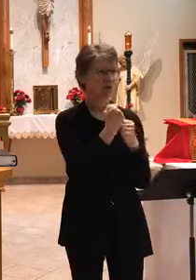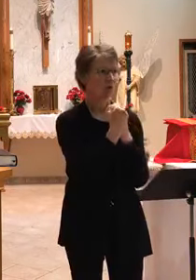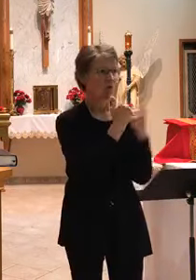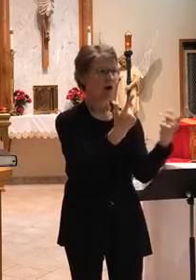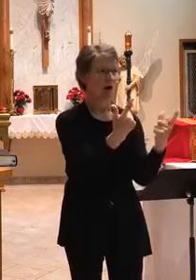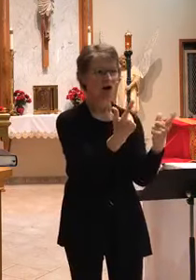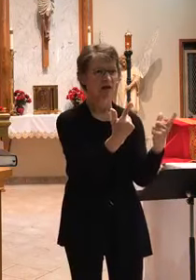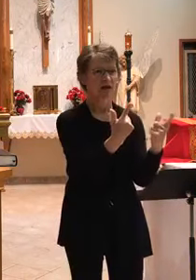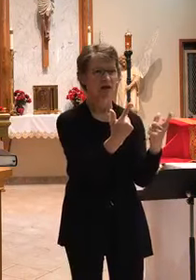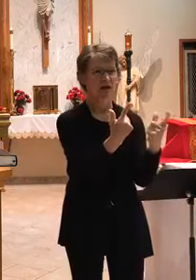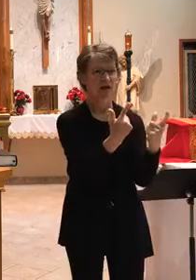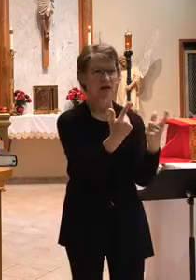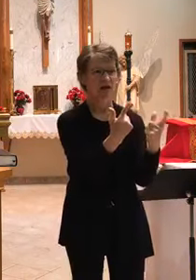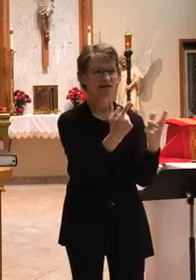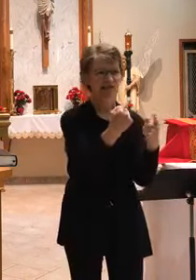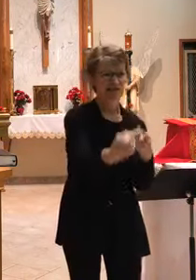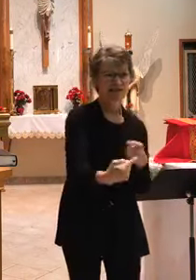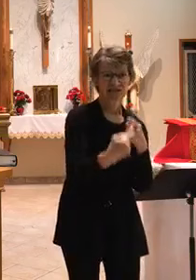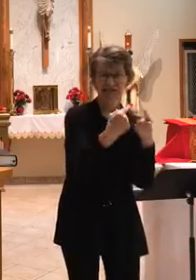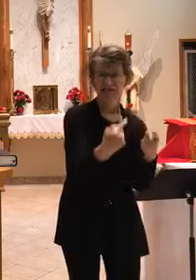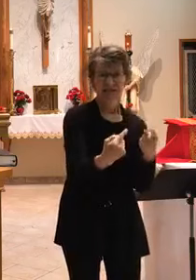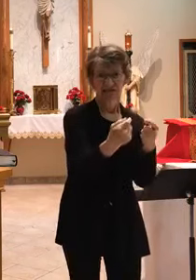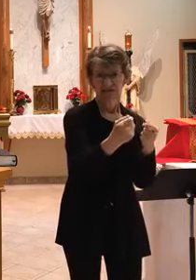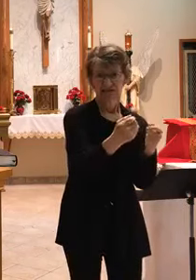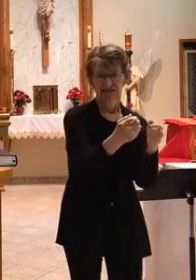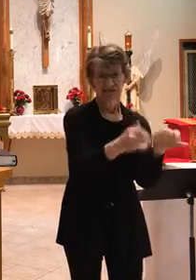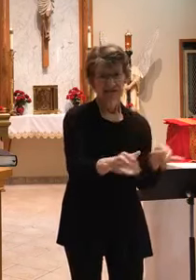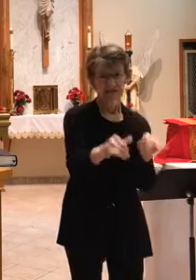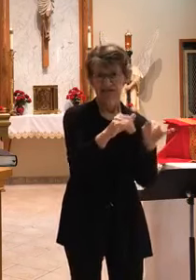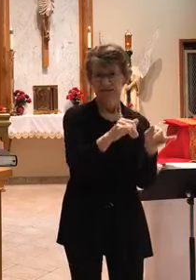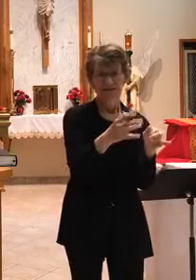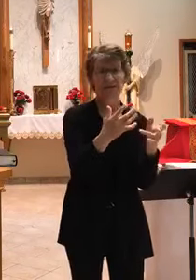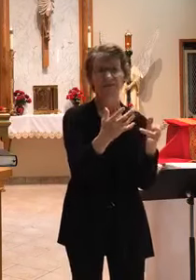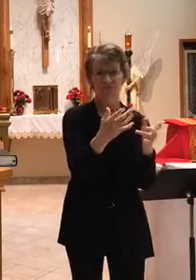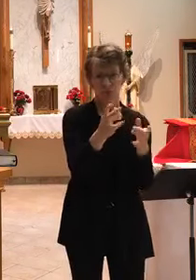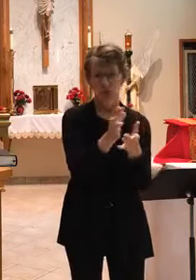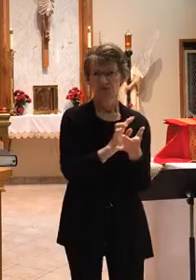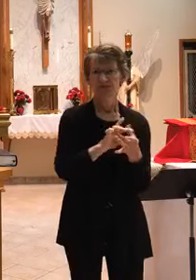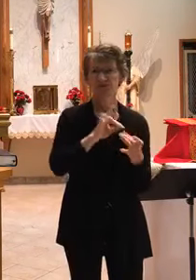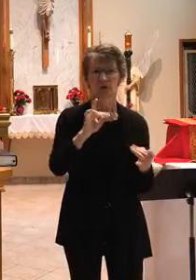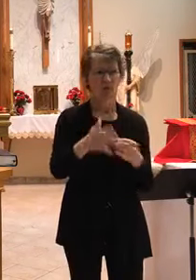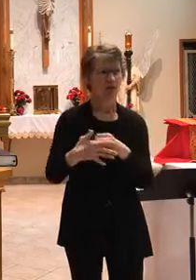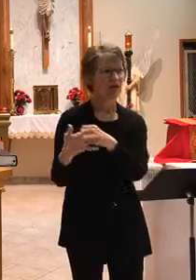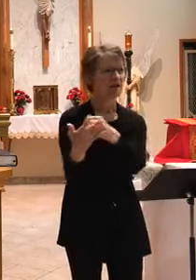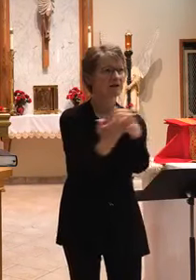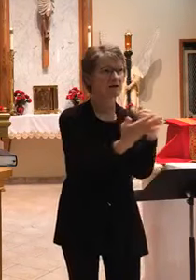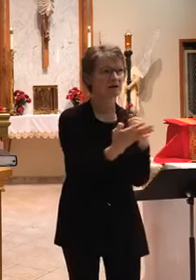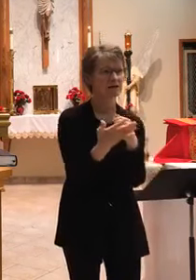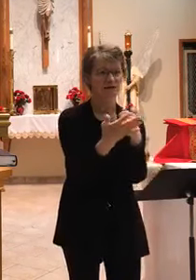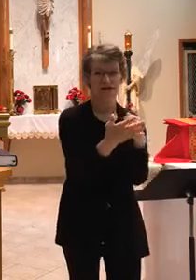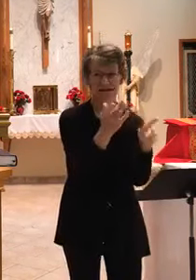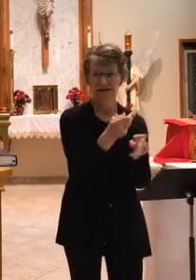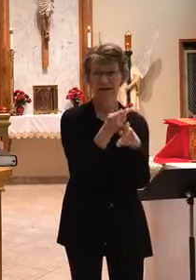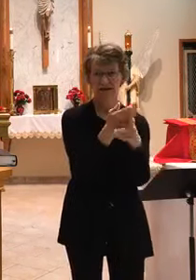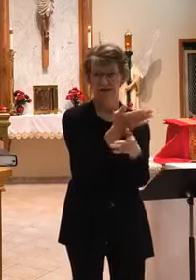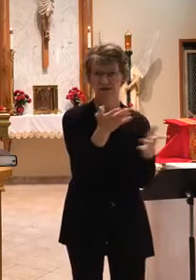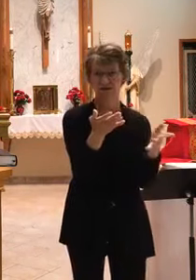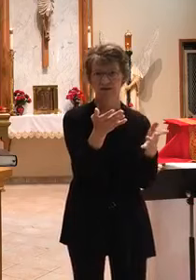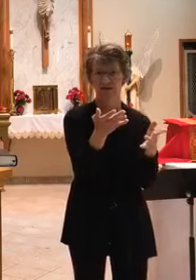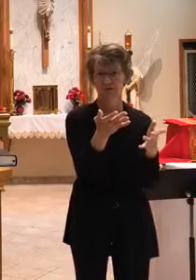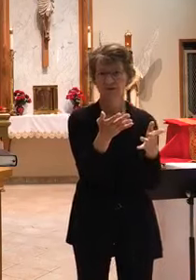with weeds and grass. Then what happens? You have to take care of the garden of the heart, don't you? You have to hoe